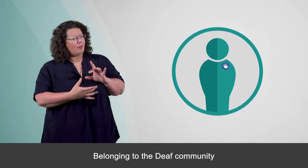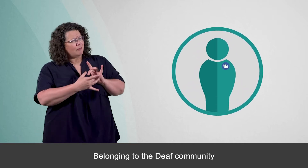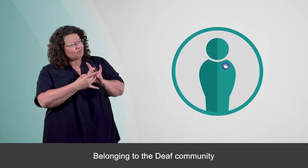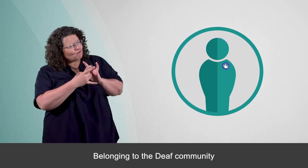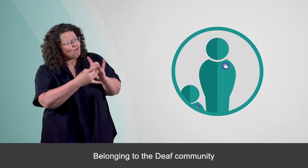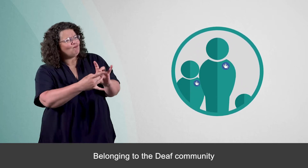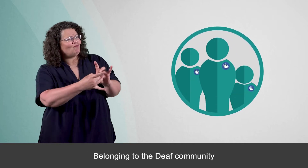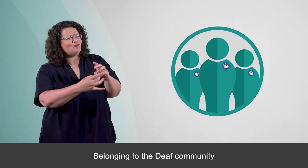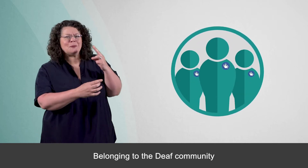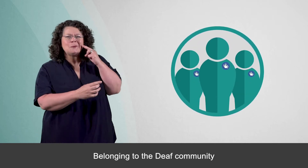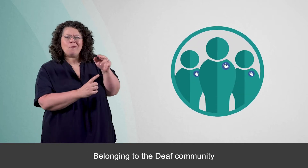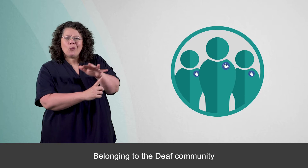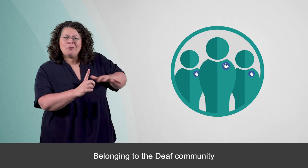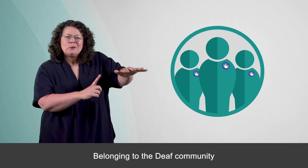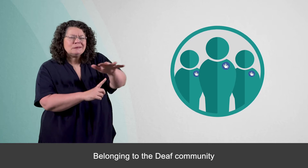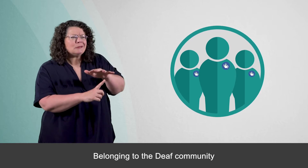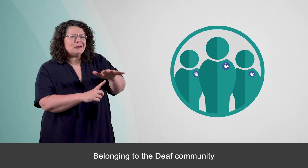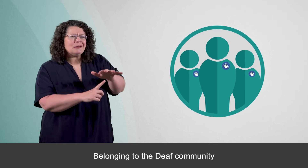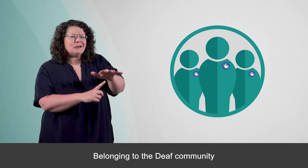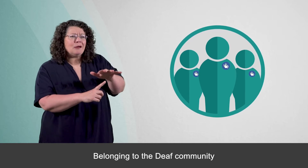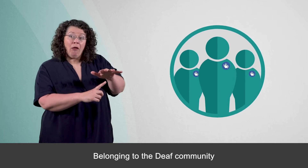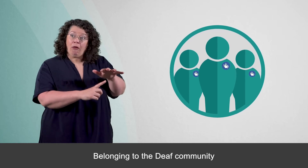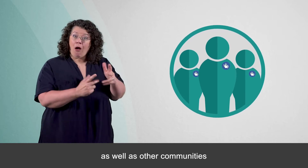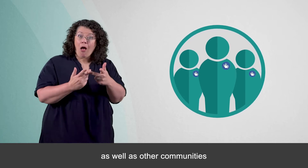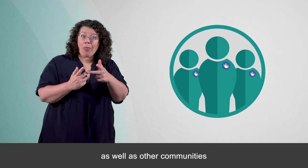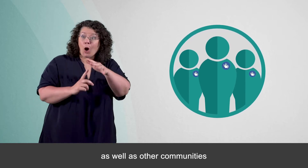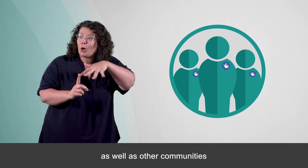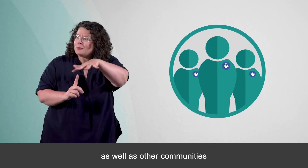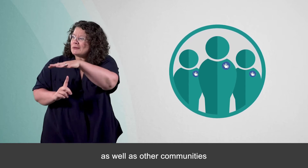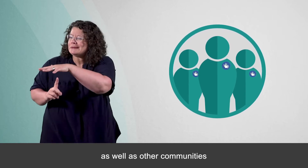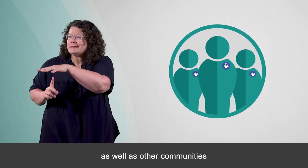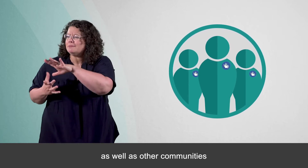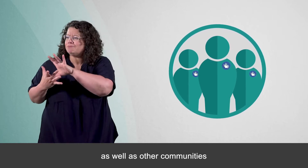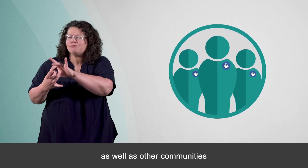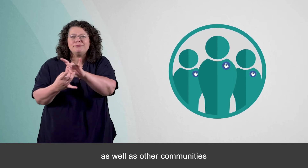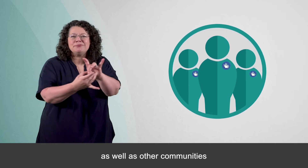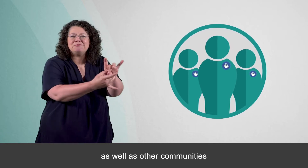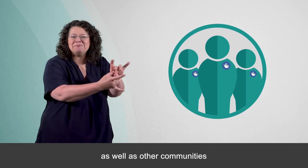Belonging to the deaf community as well as other communities.